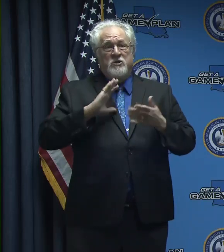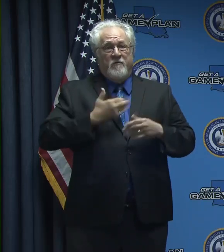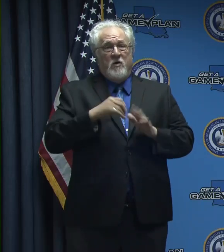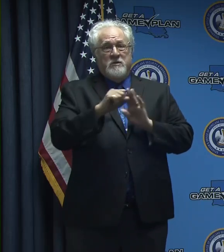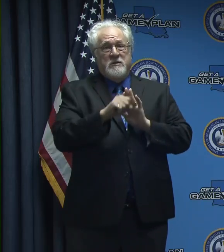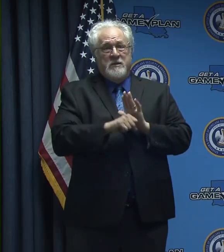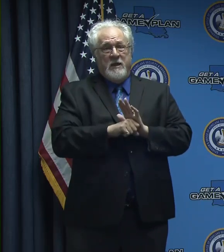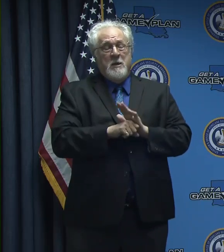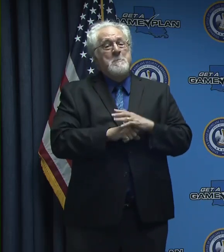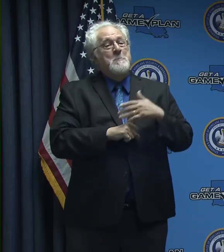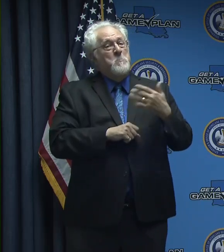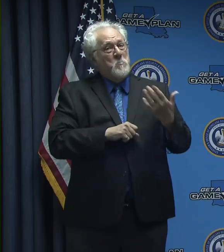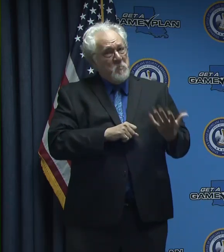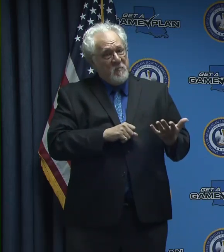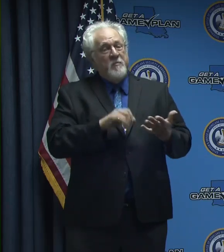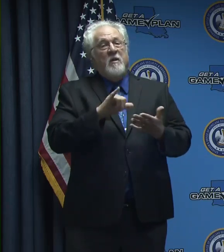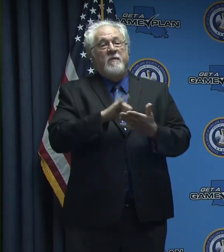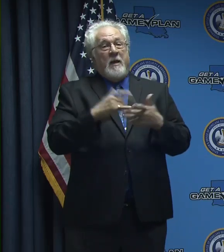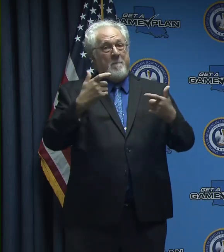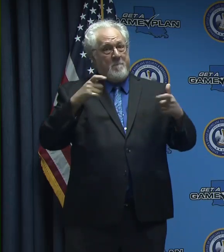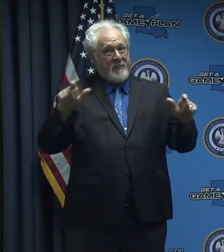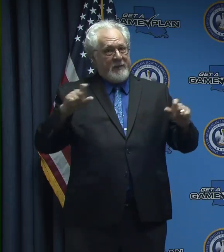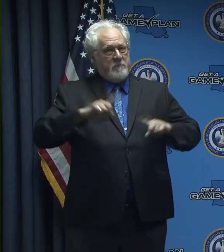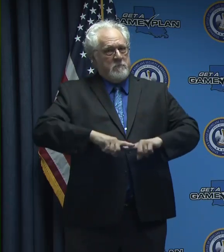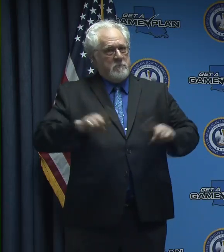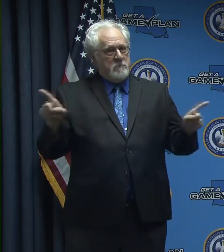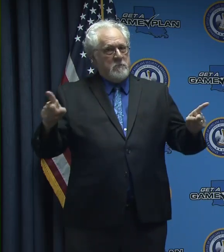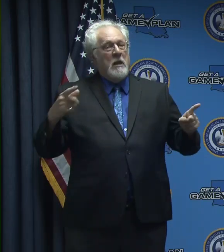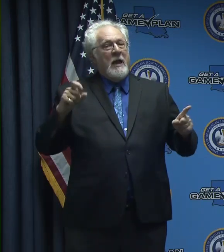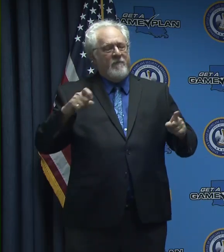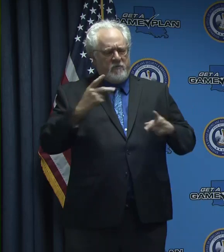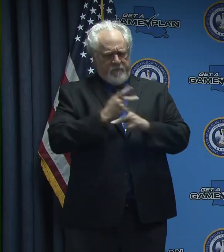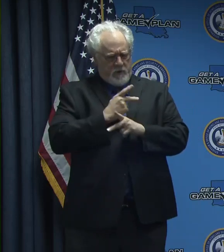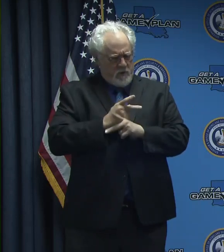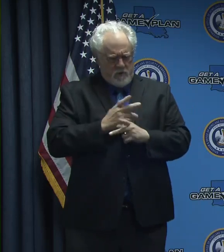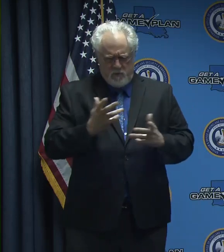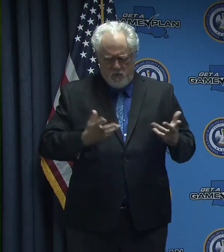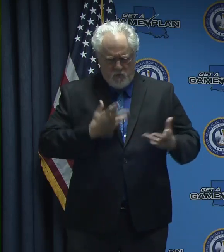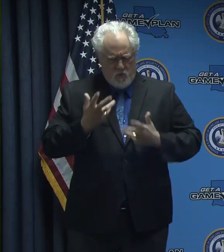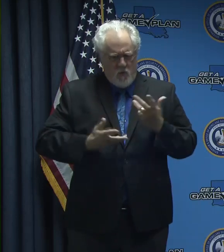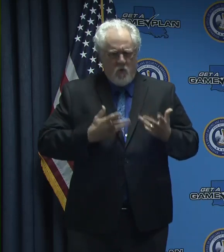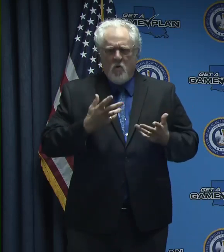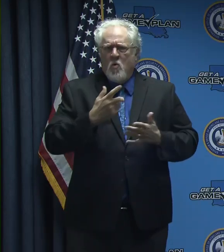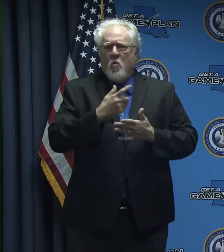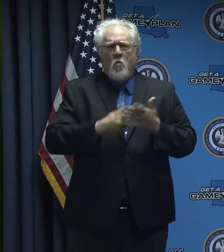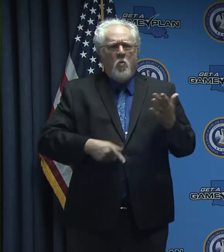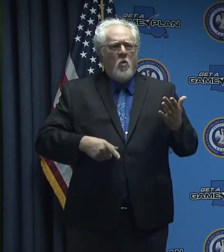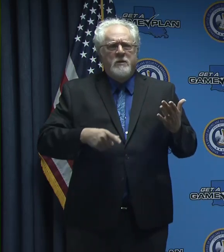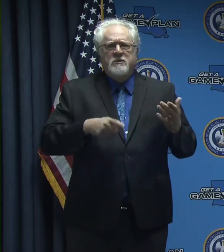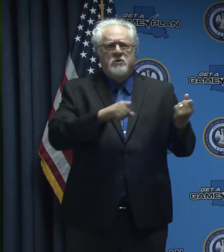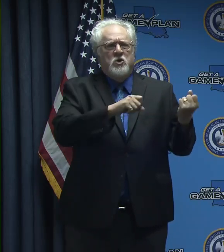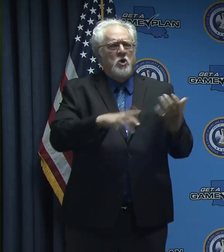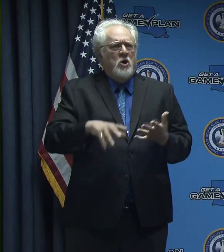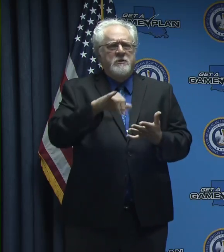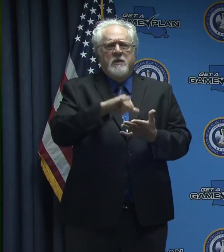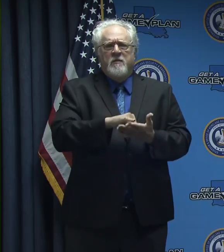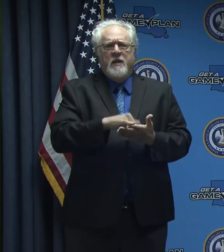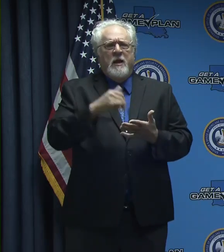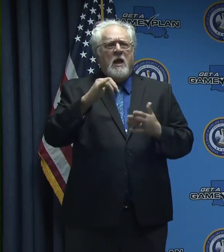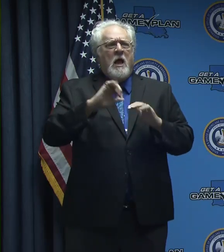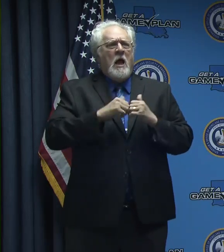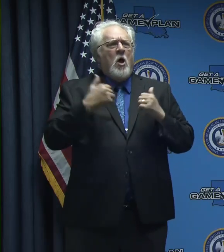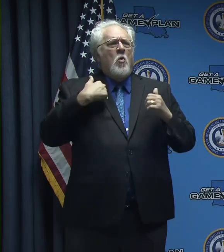state. So obviously this is a big disparity, and we're going to try to figure out what that is attributable to, and what we